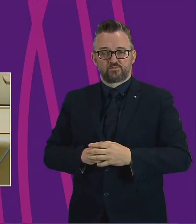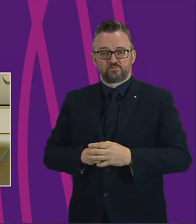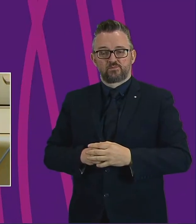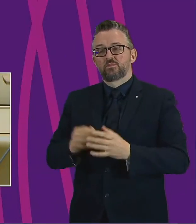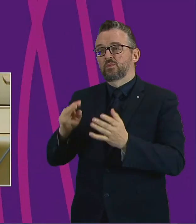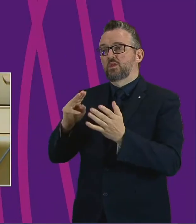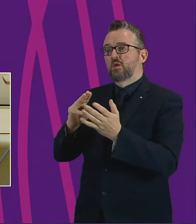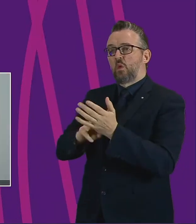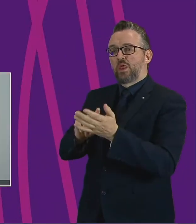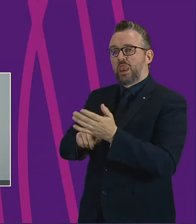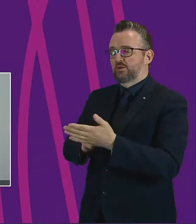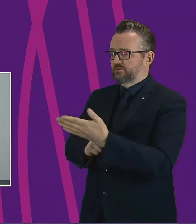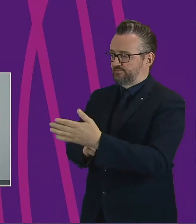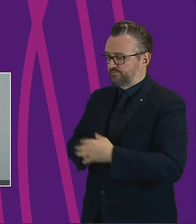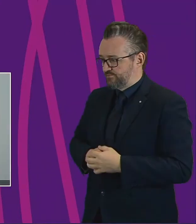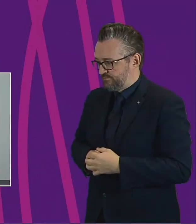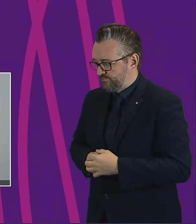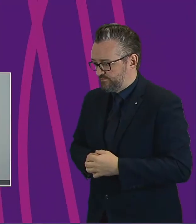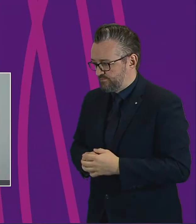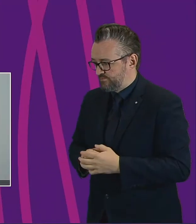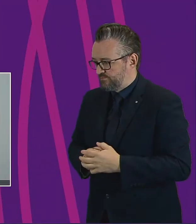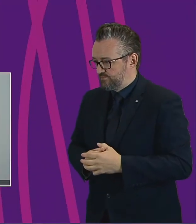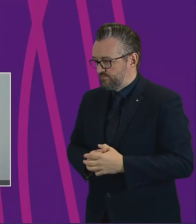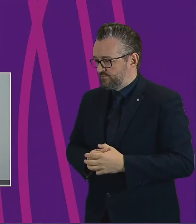Monica Lennon.